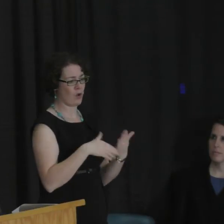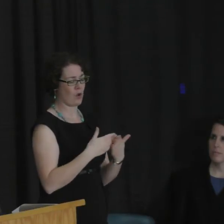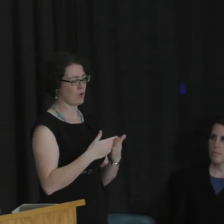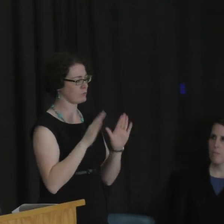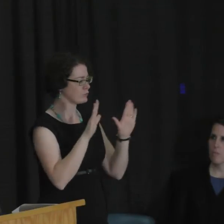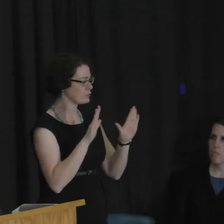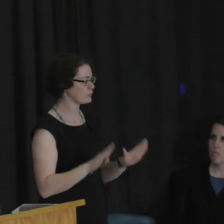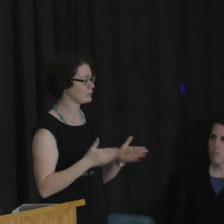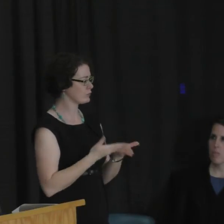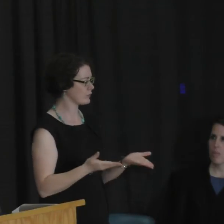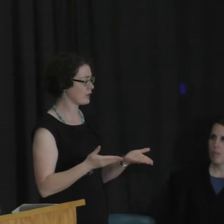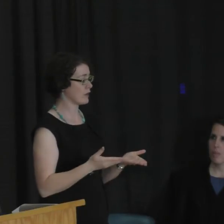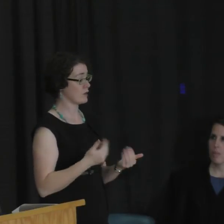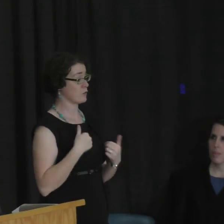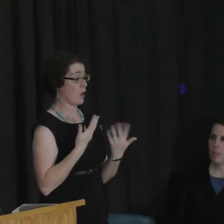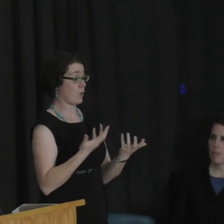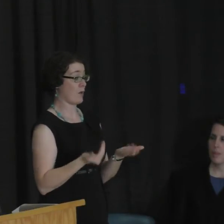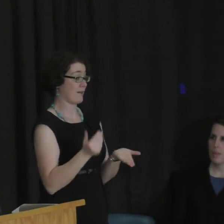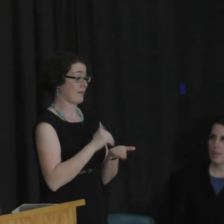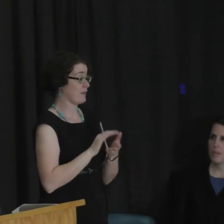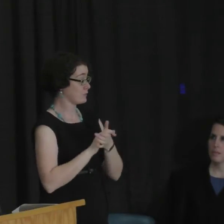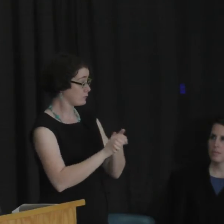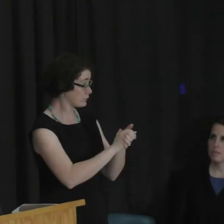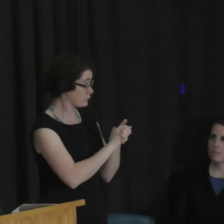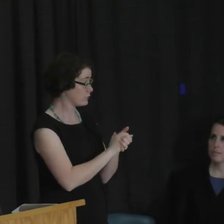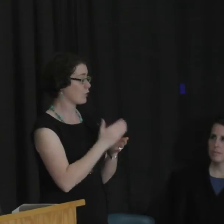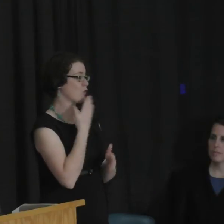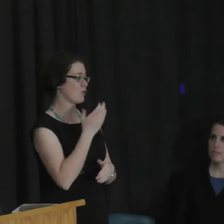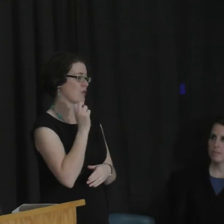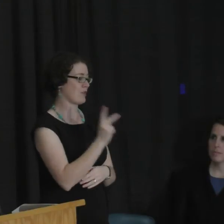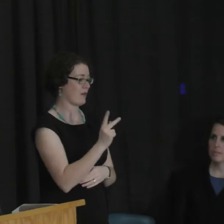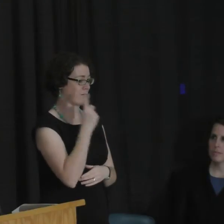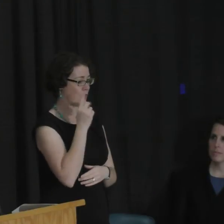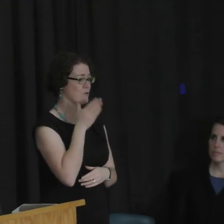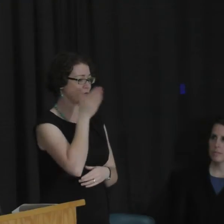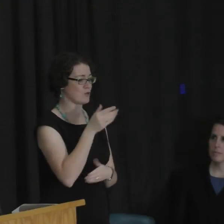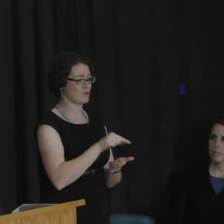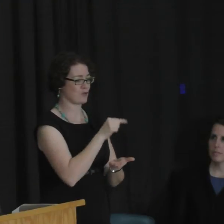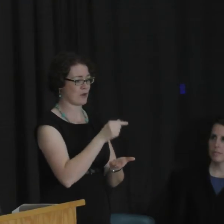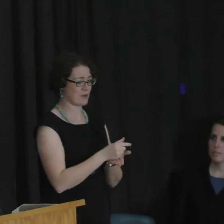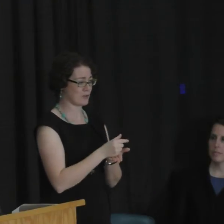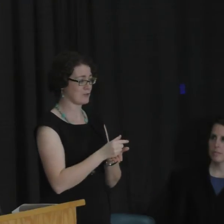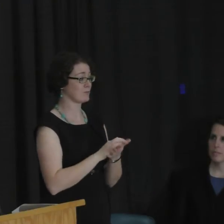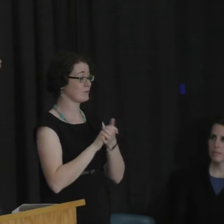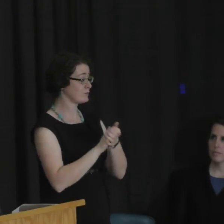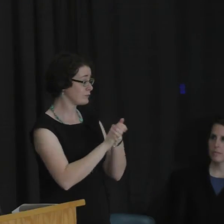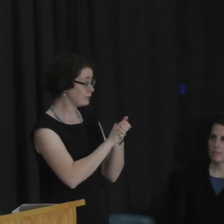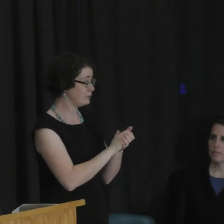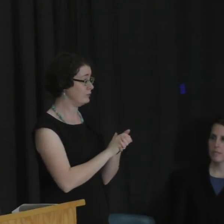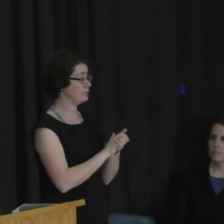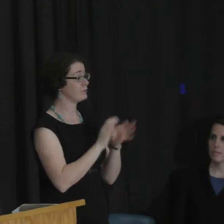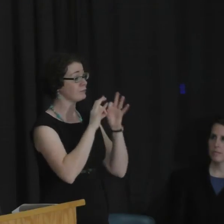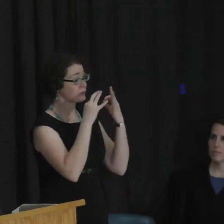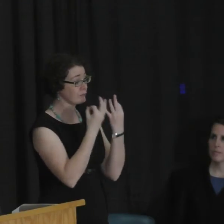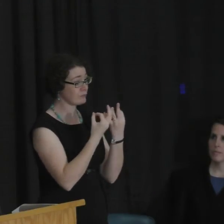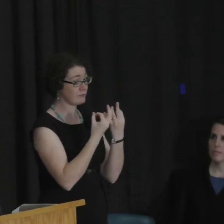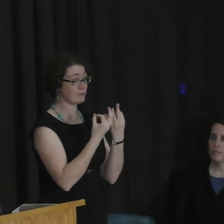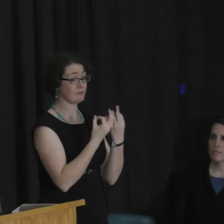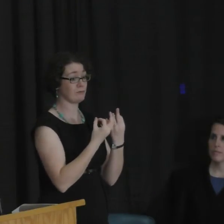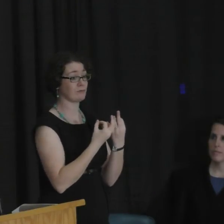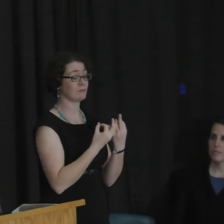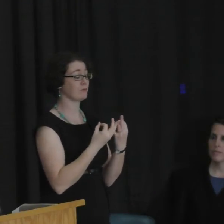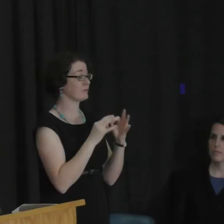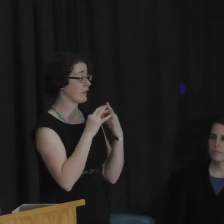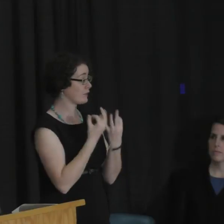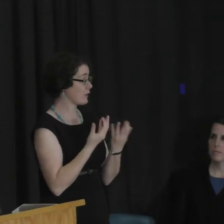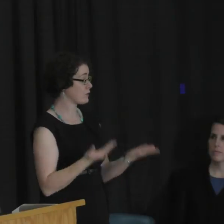thing. So I would like to give my congratulations and best wishes for your future graduates, and congratulations to the